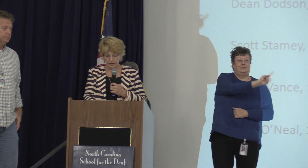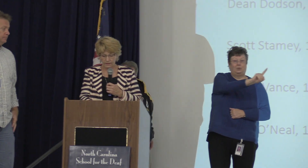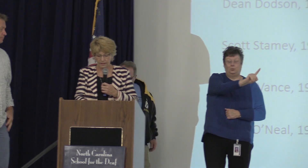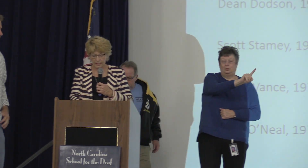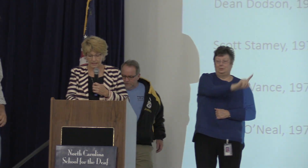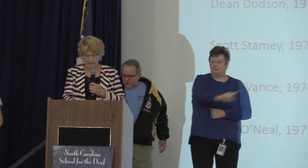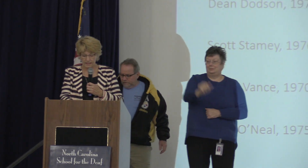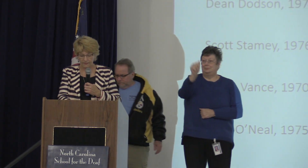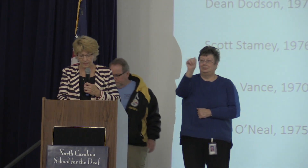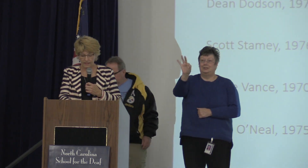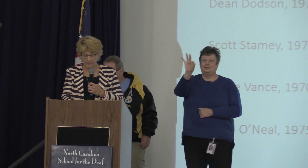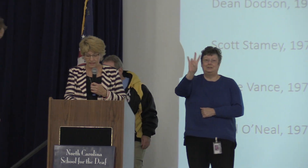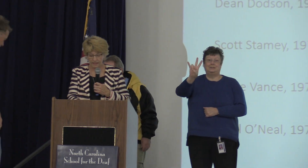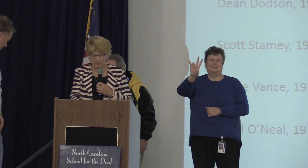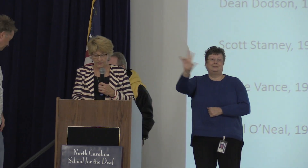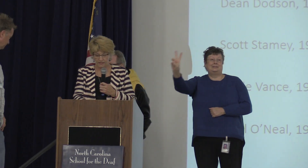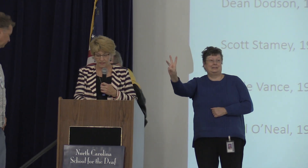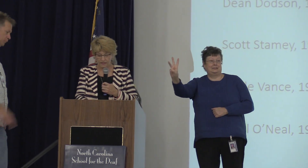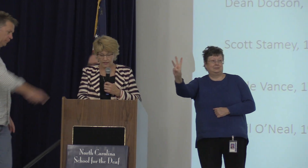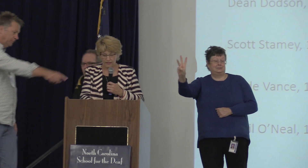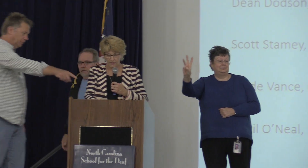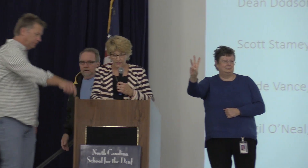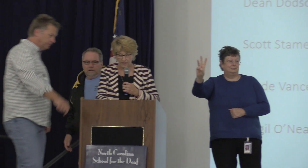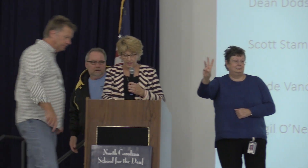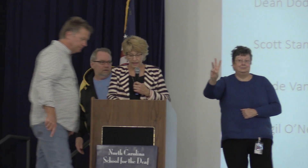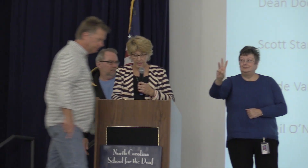1971 to 1976,